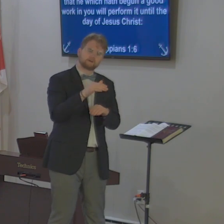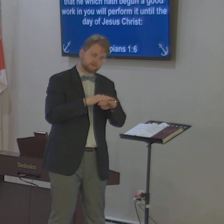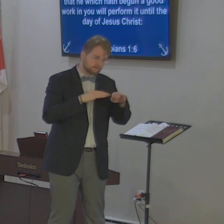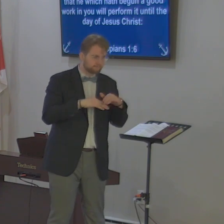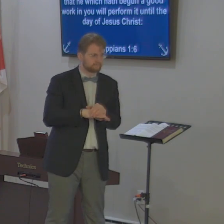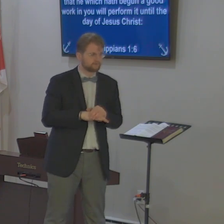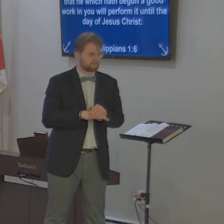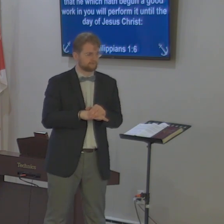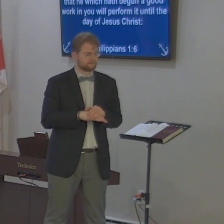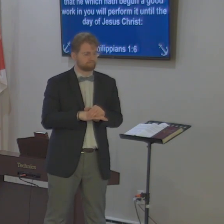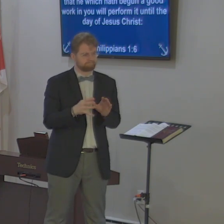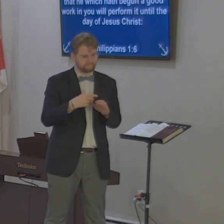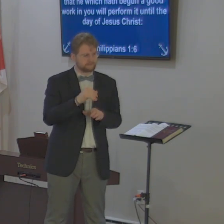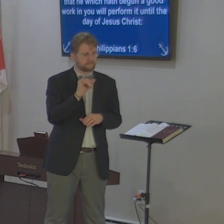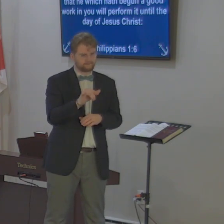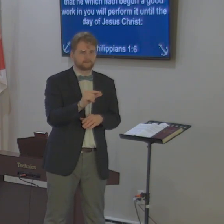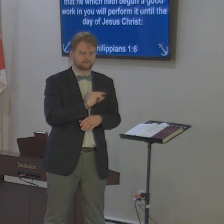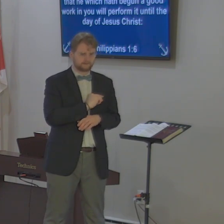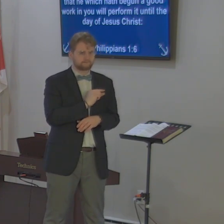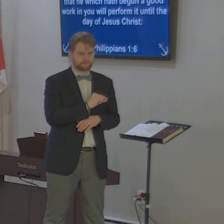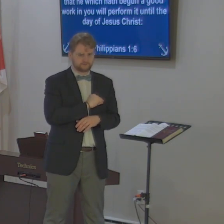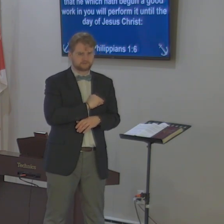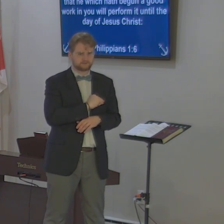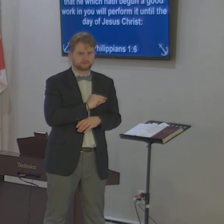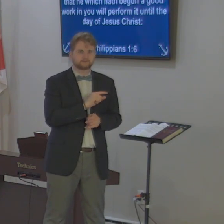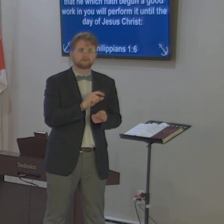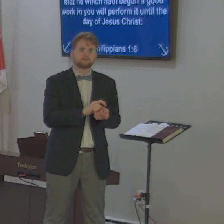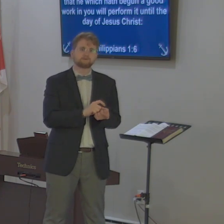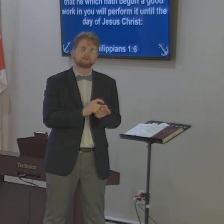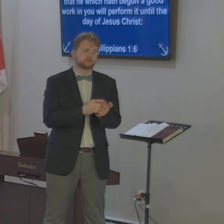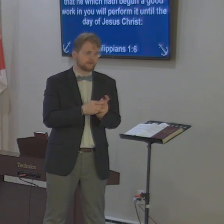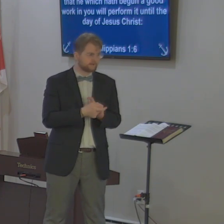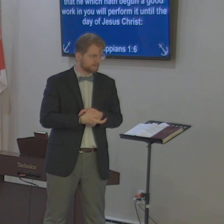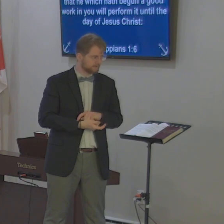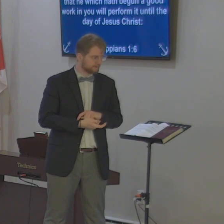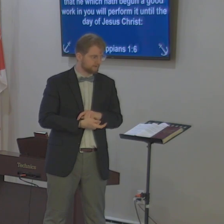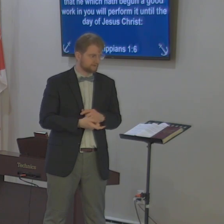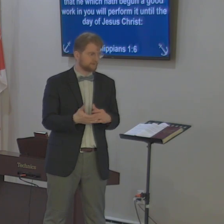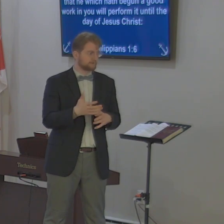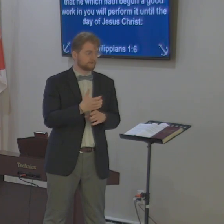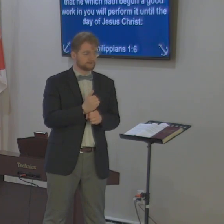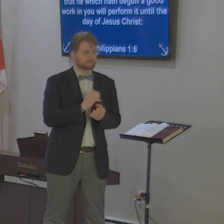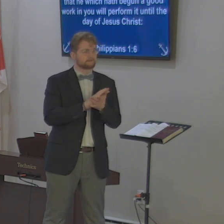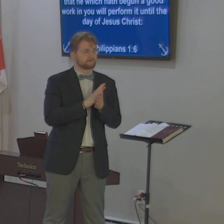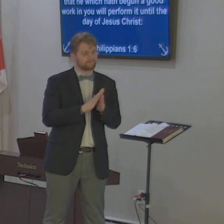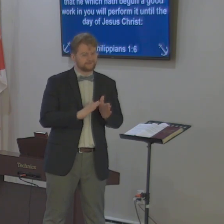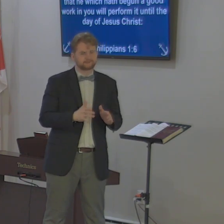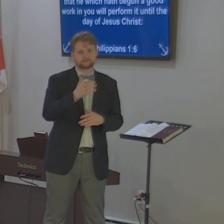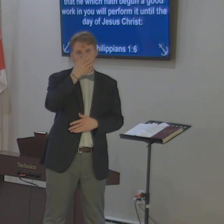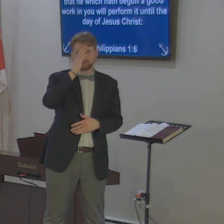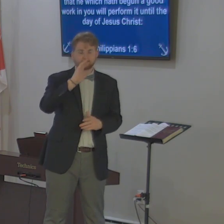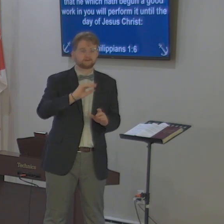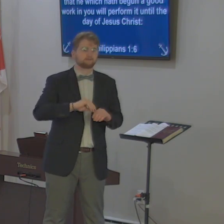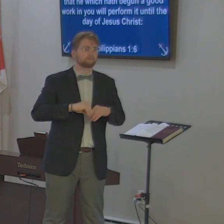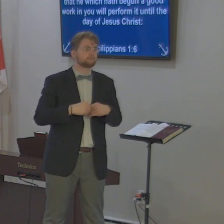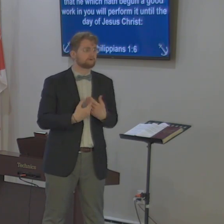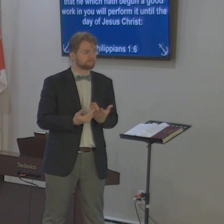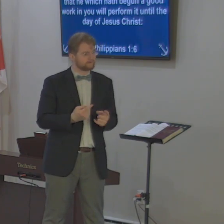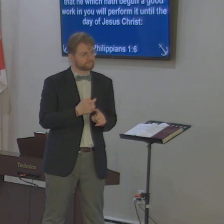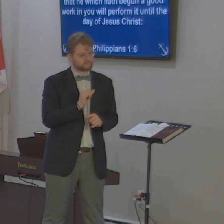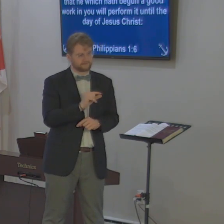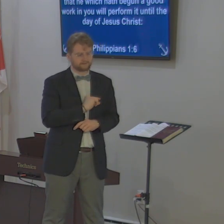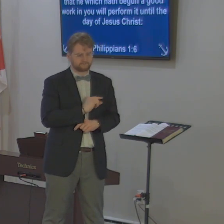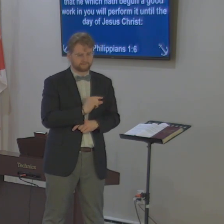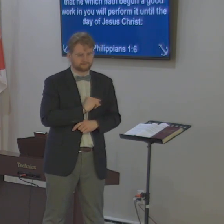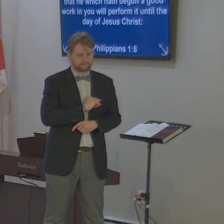Comfort in that conviction. Change. Get the peace that God provides from that